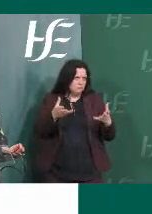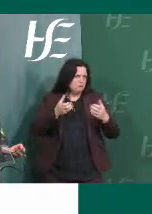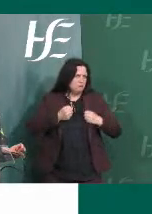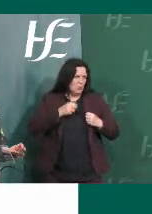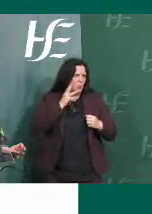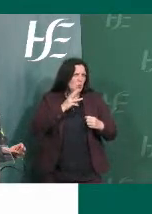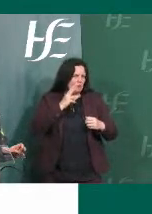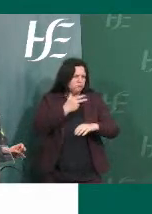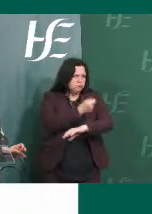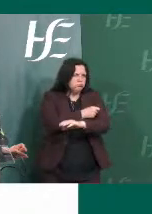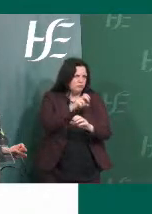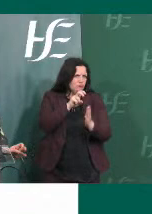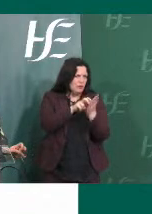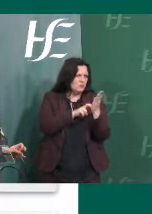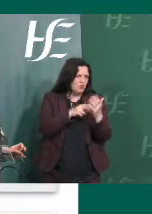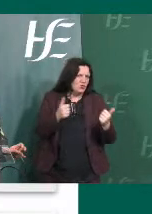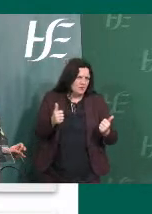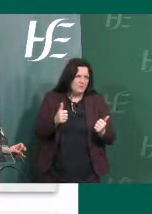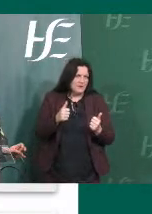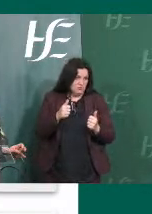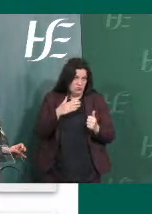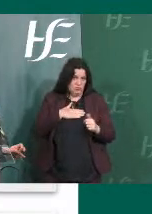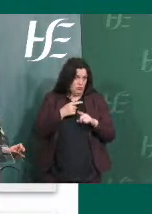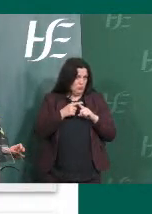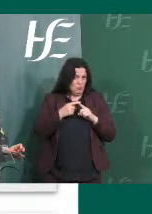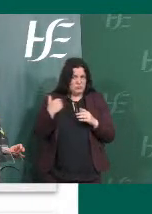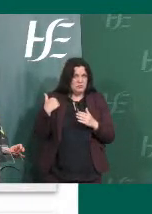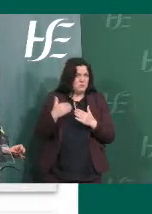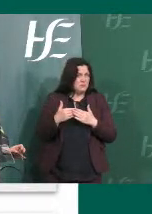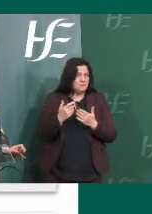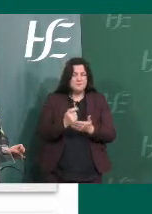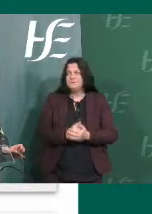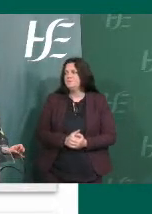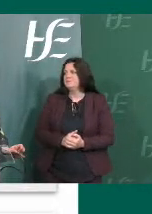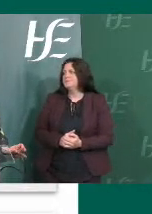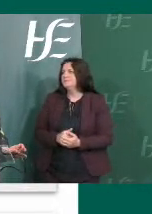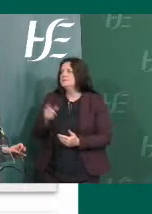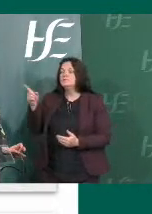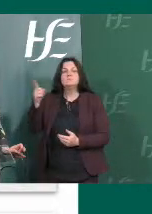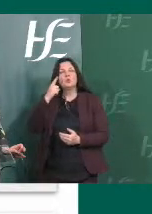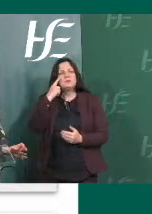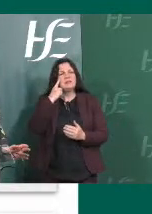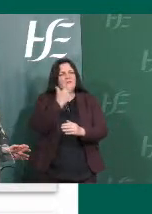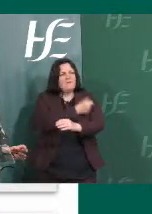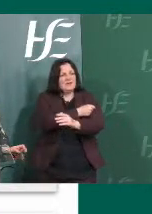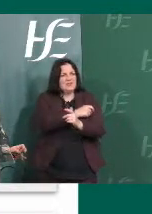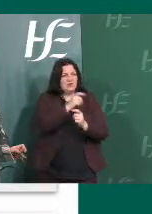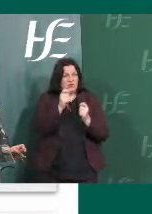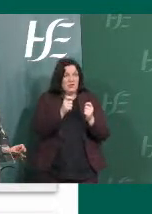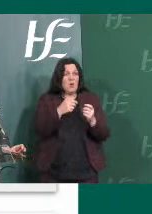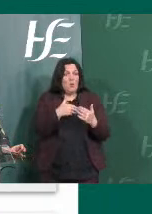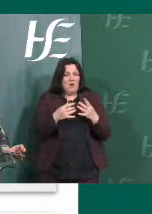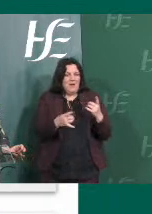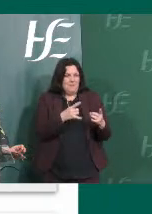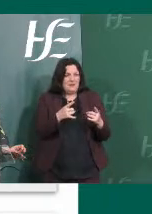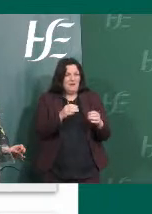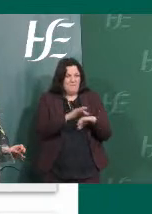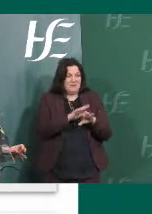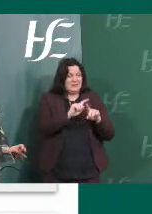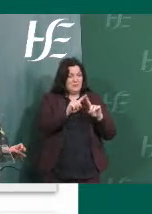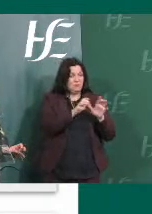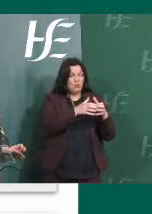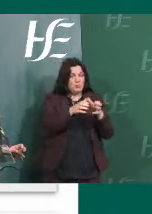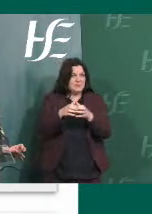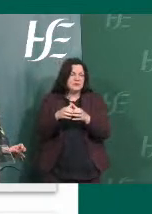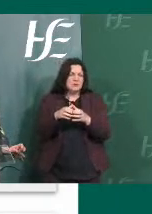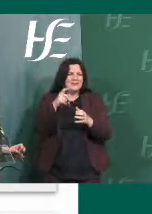been open for a short period of time. And we can see here for the vaccinations, the actual vaccinations of the age groups, that